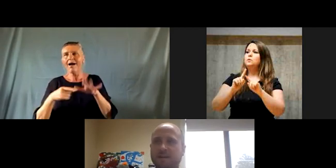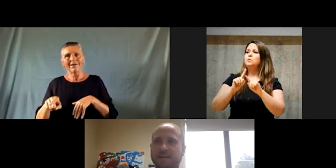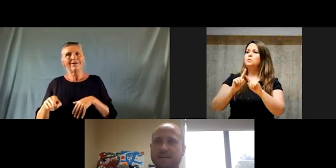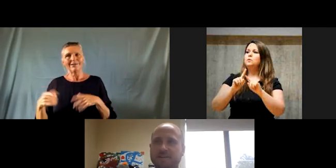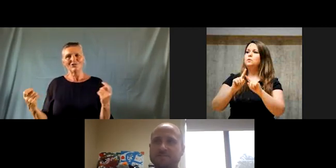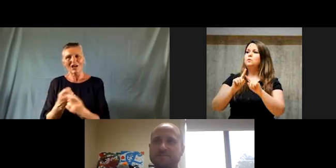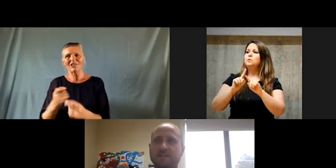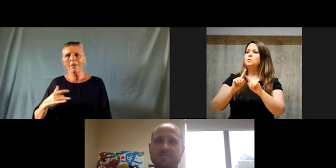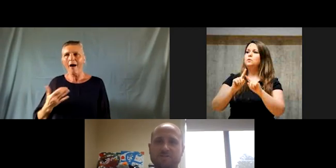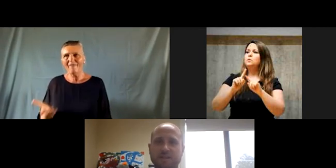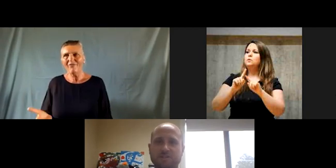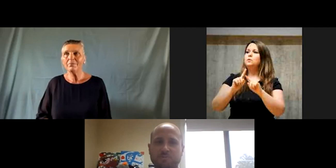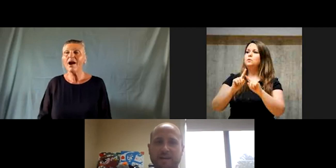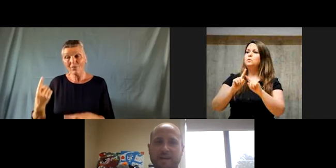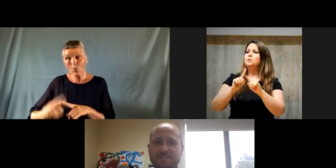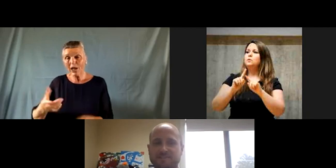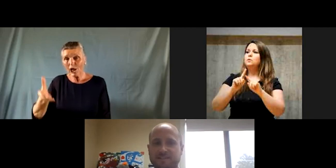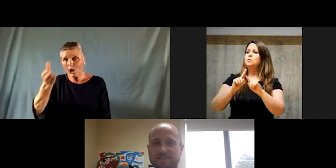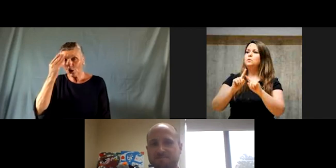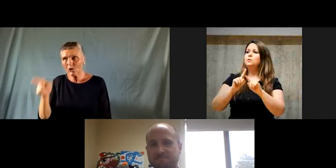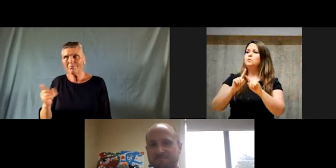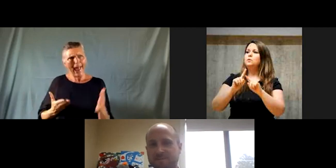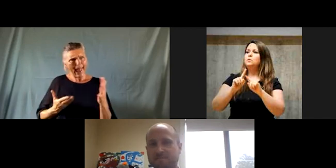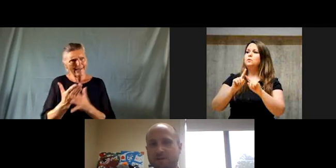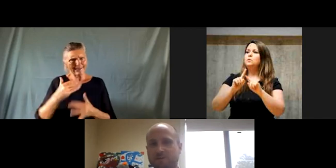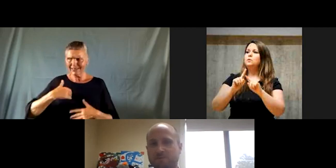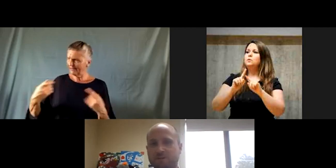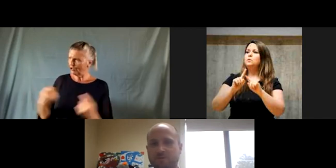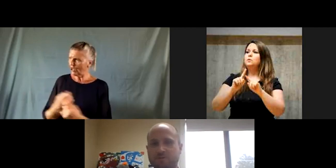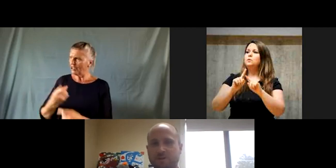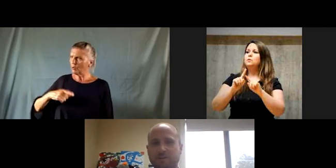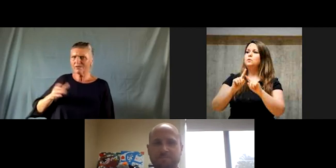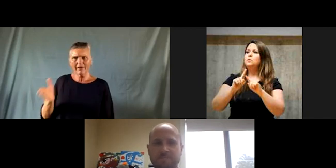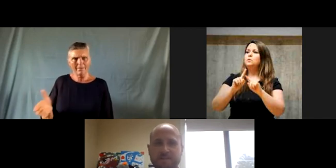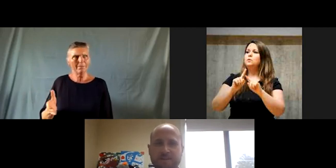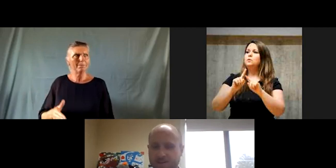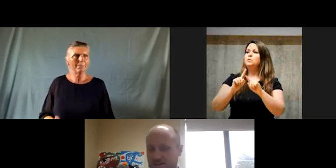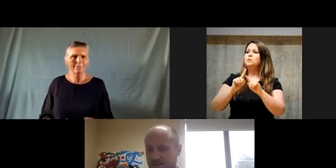that he has changed my access needs in my community also.